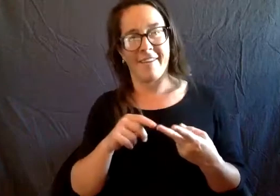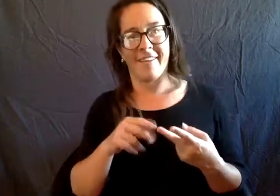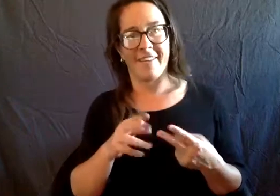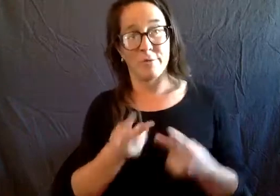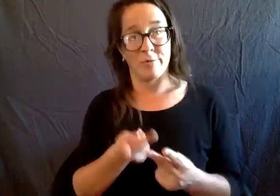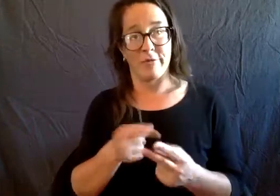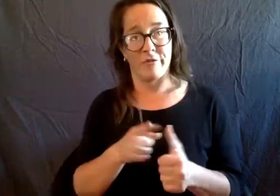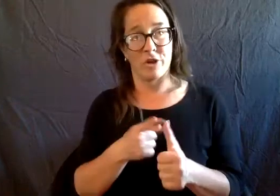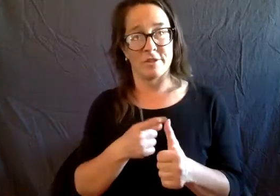Do you want to go first, Dylan?